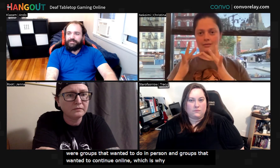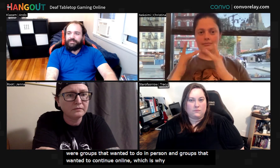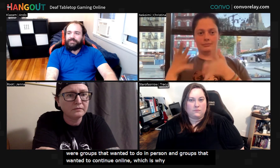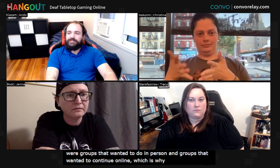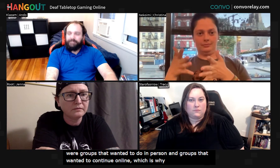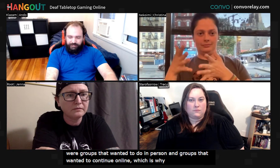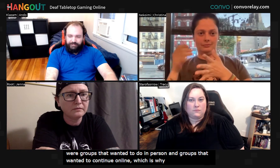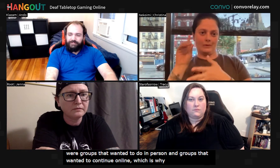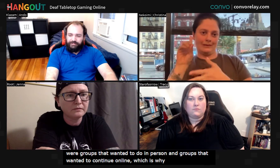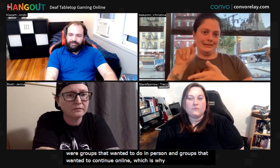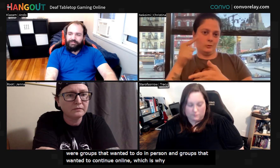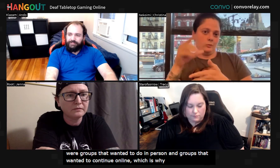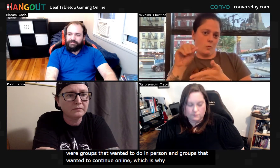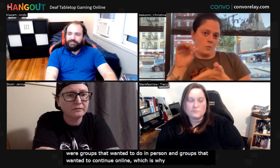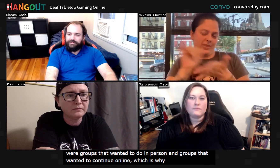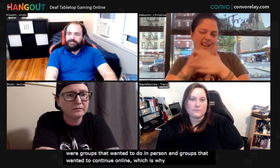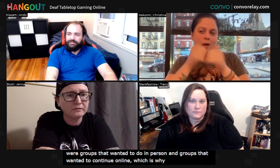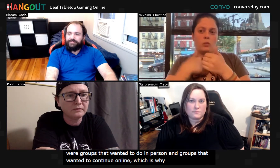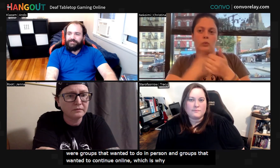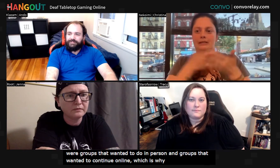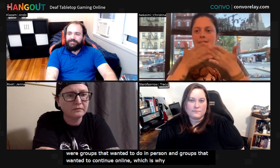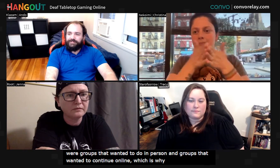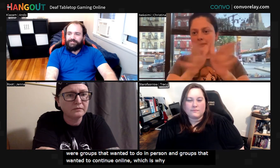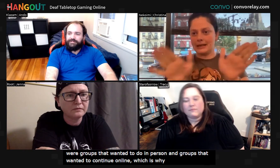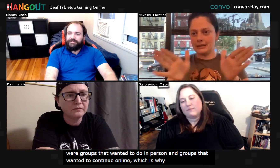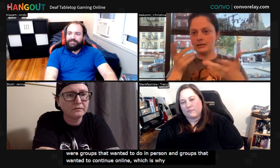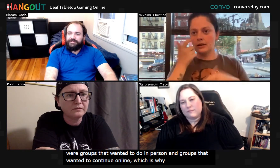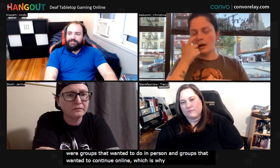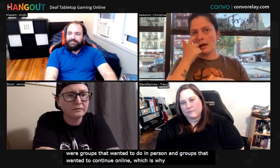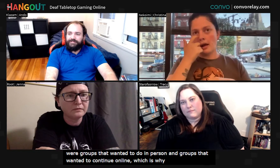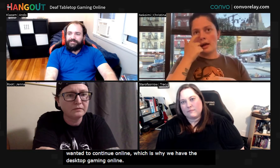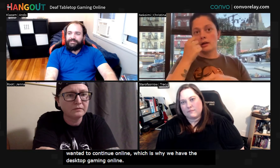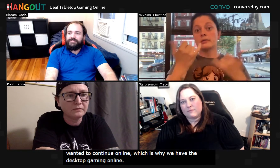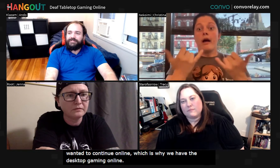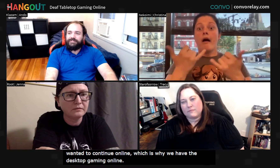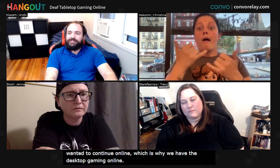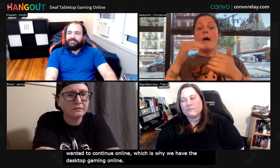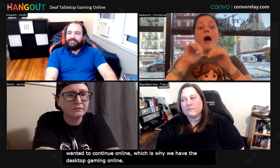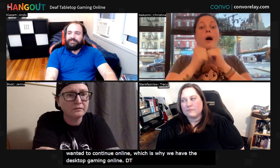gaming online, DTGO, and that's how we kind of split up.